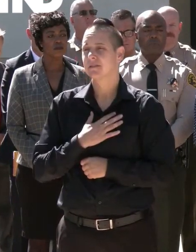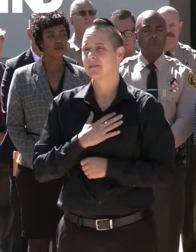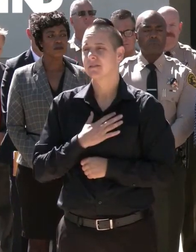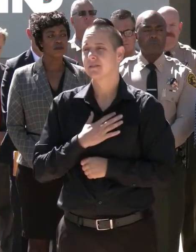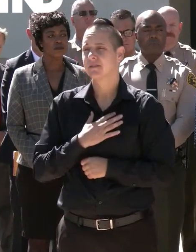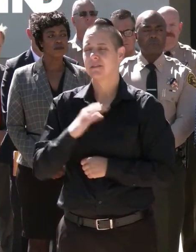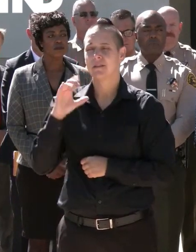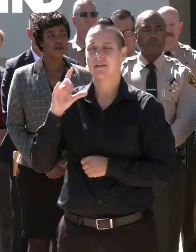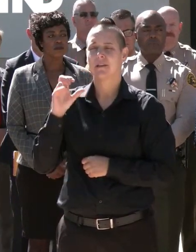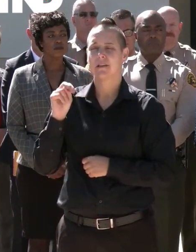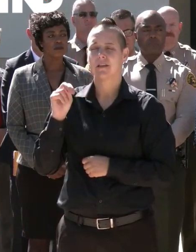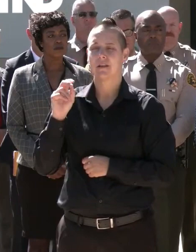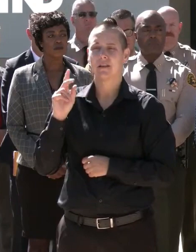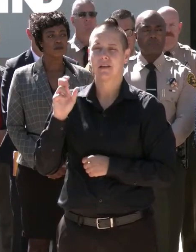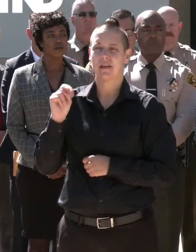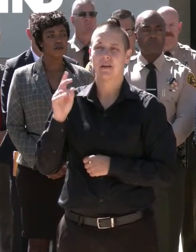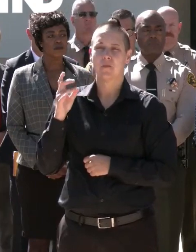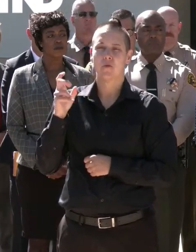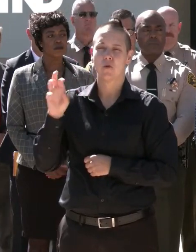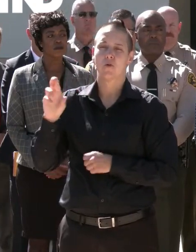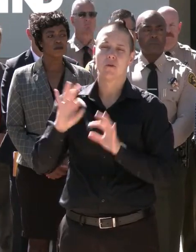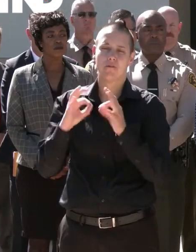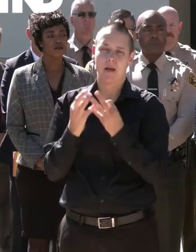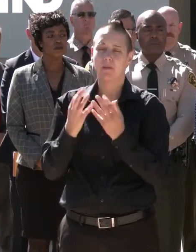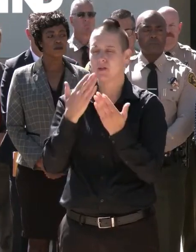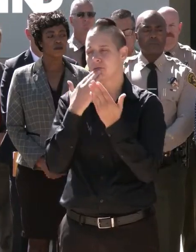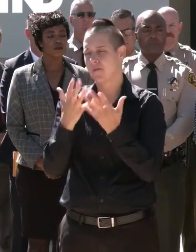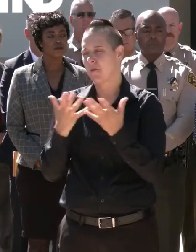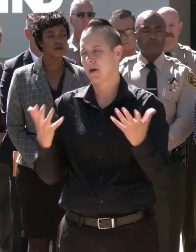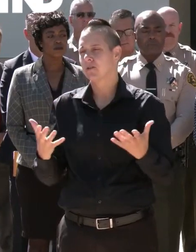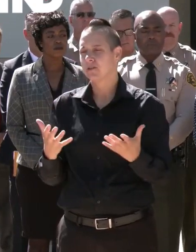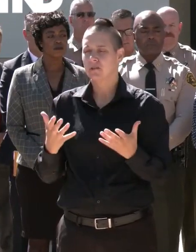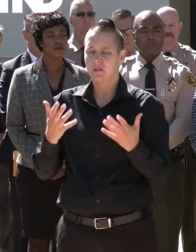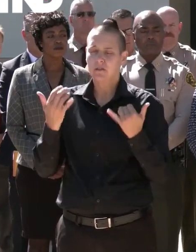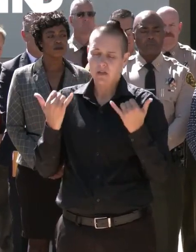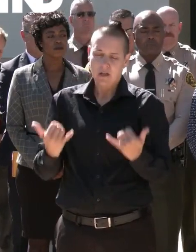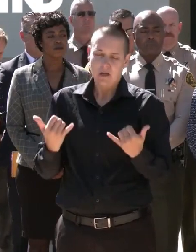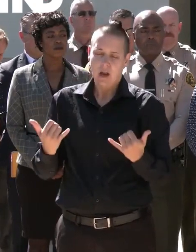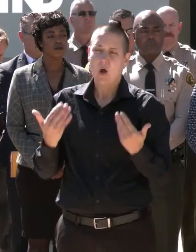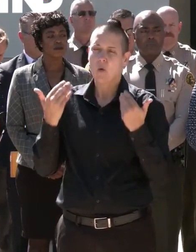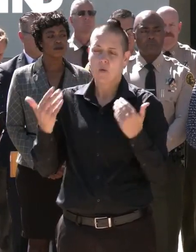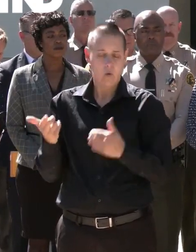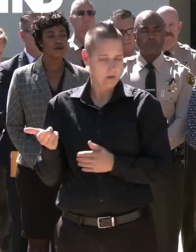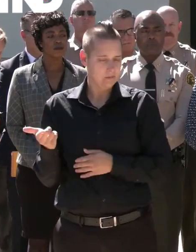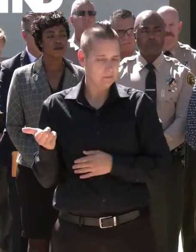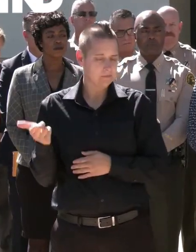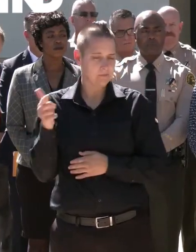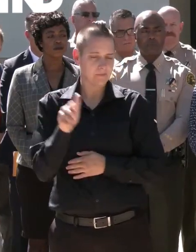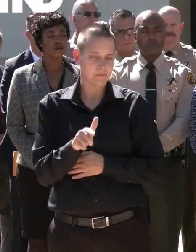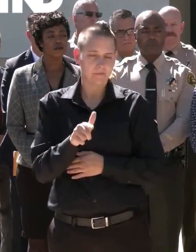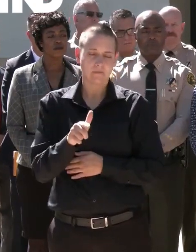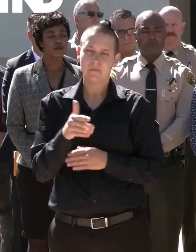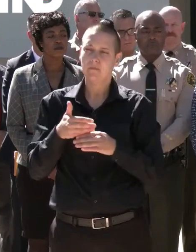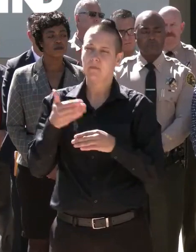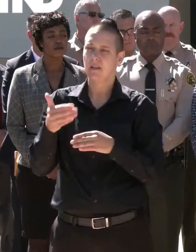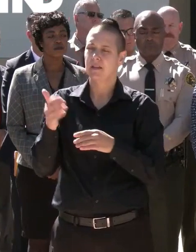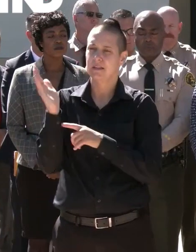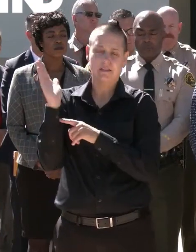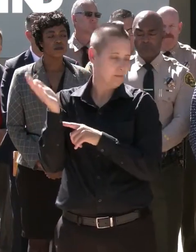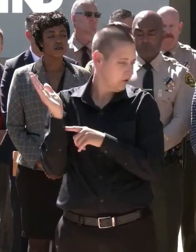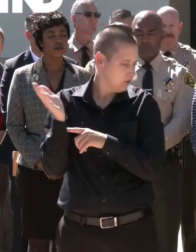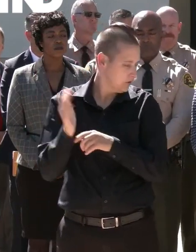the Clinkunbroomer family. Thank you very much. And with that, I'm going to turn it over to the next